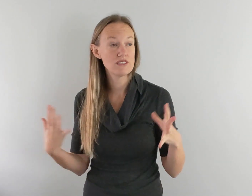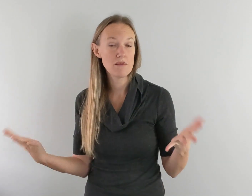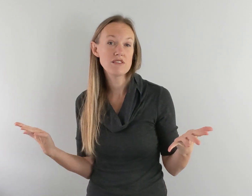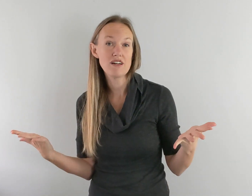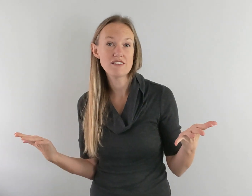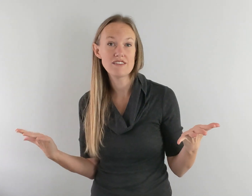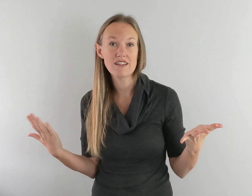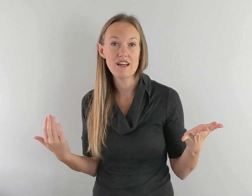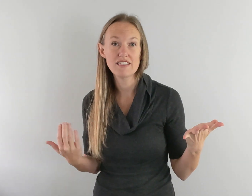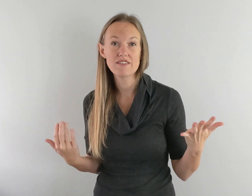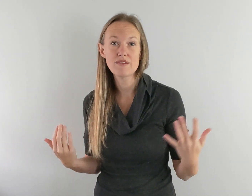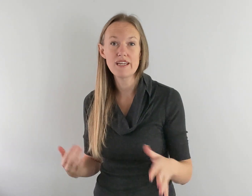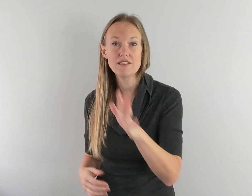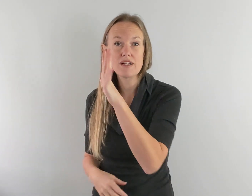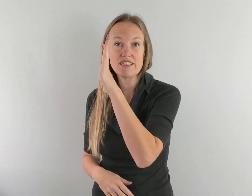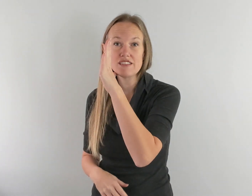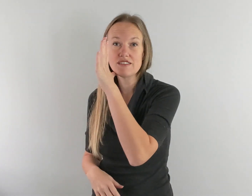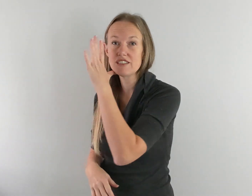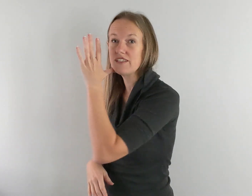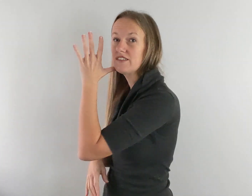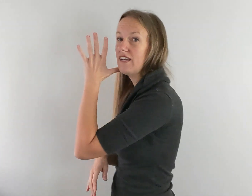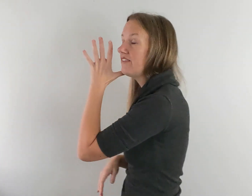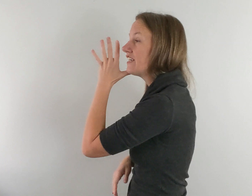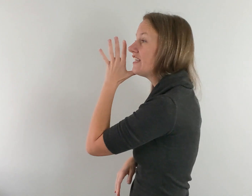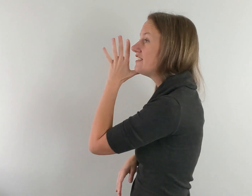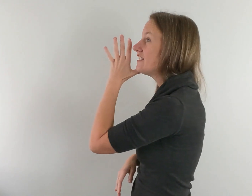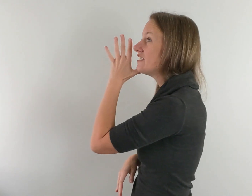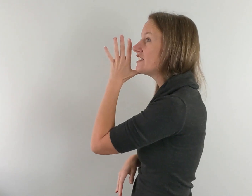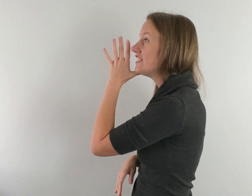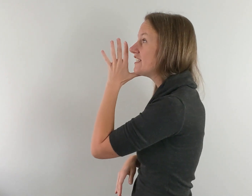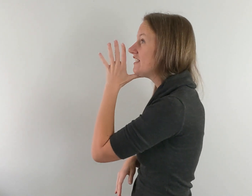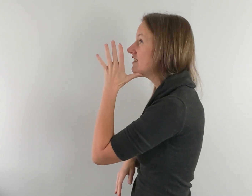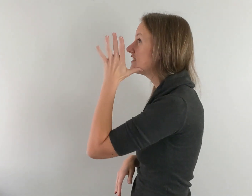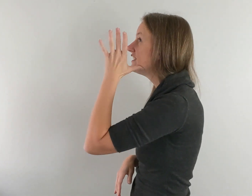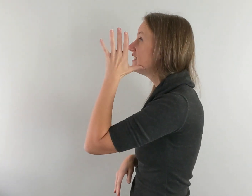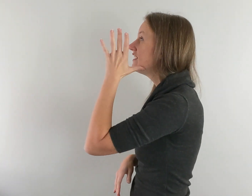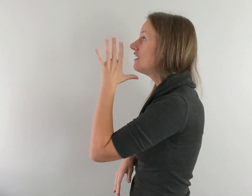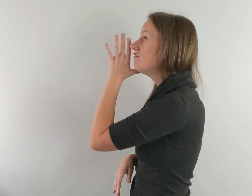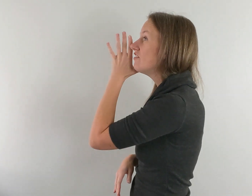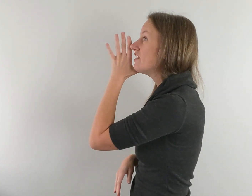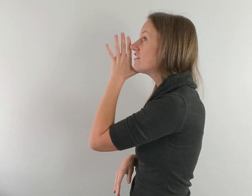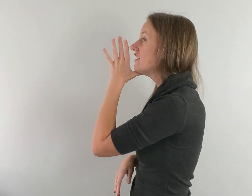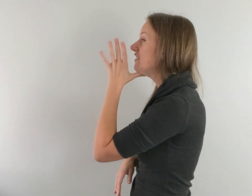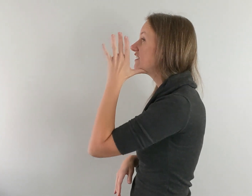stable is also done a lot of different ways, but I'm going to do it this way. So you have your hand under your chin like this, and moving your thumb